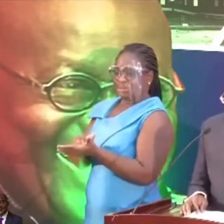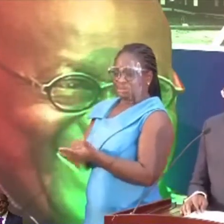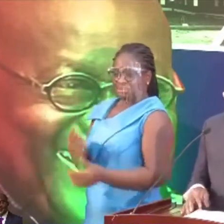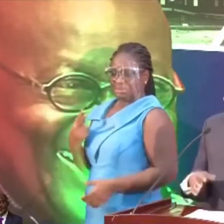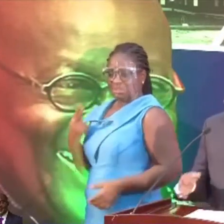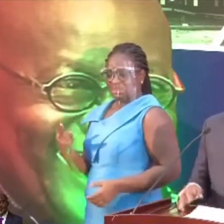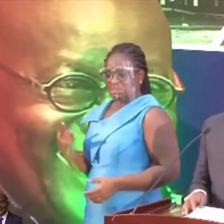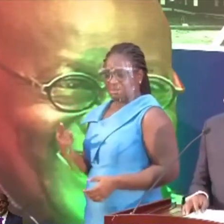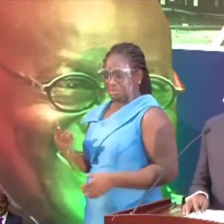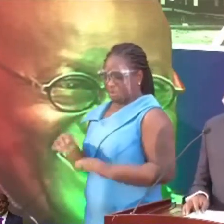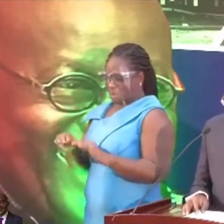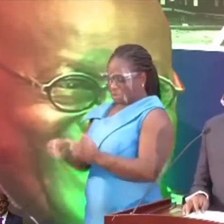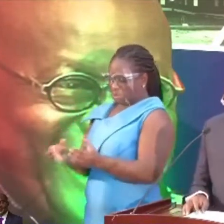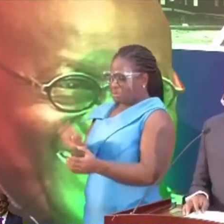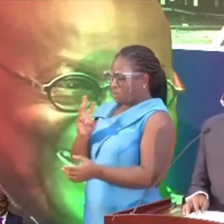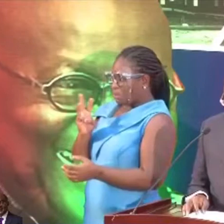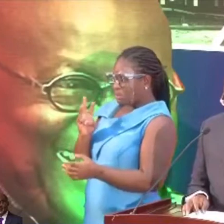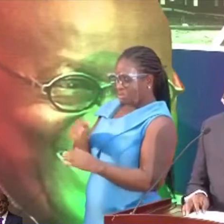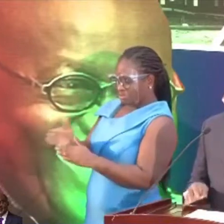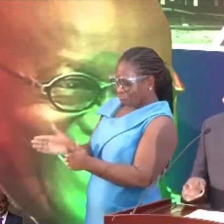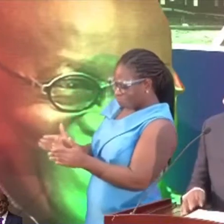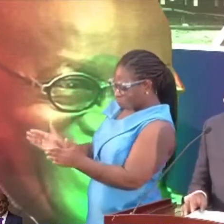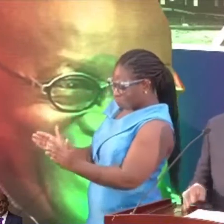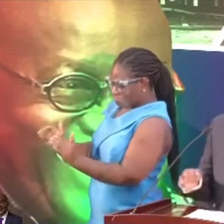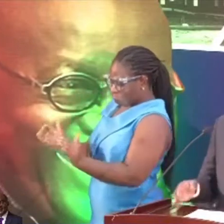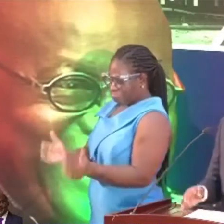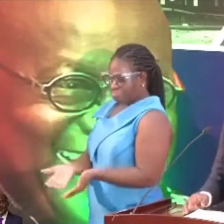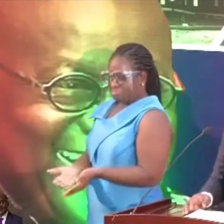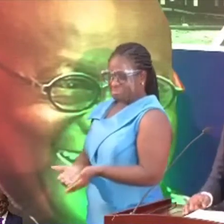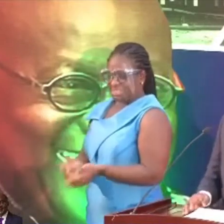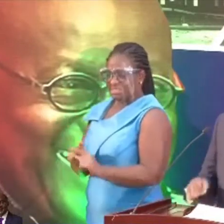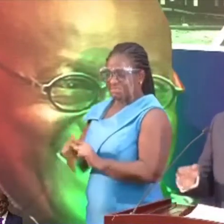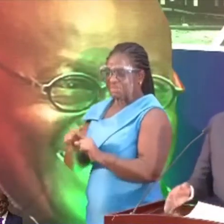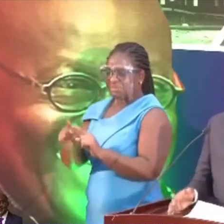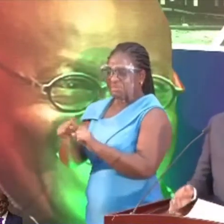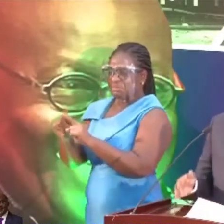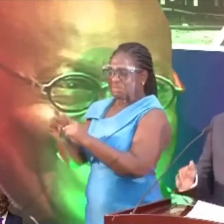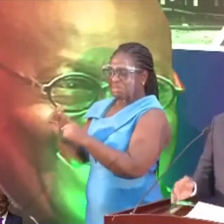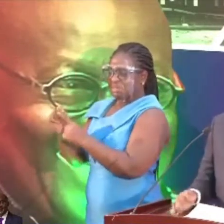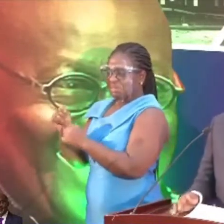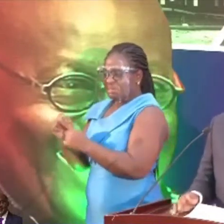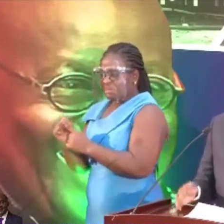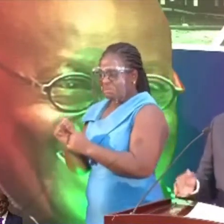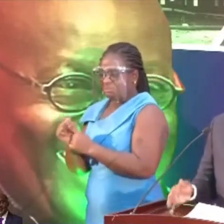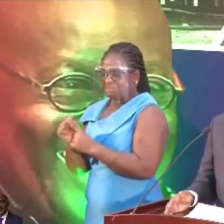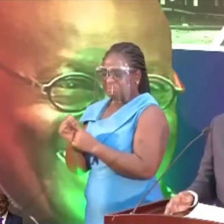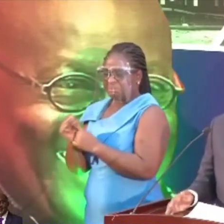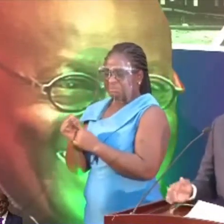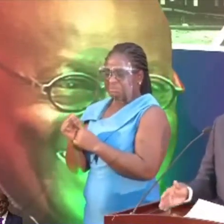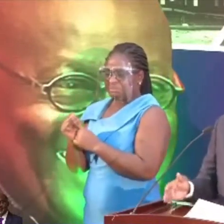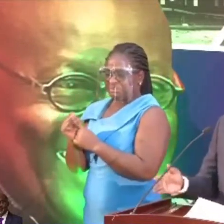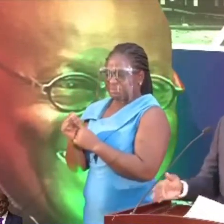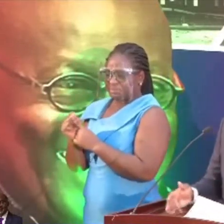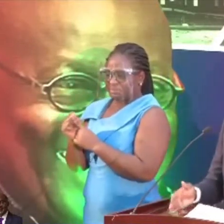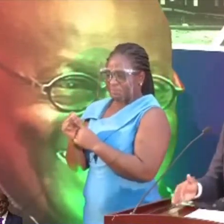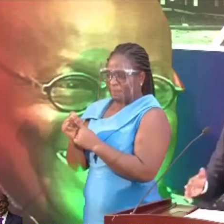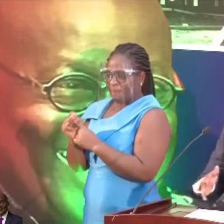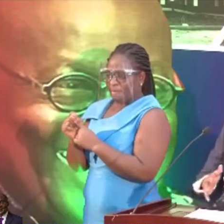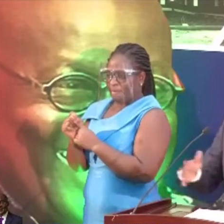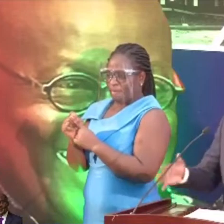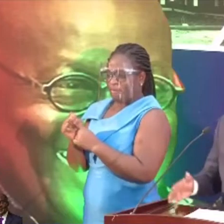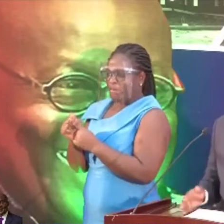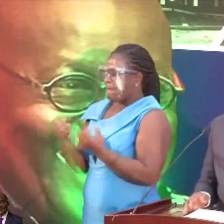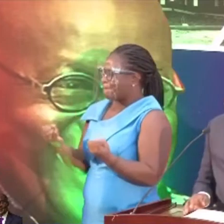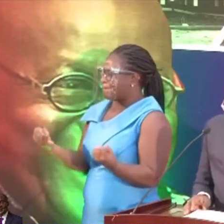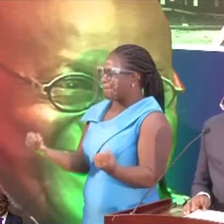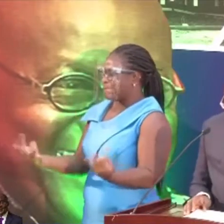seeing community water systems put in place, Esachirman, Do, Abasa, Obonsta, Esiam, Gomoa, Irisi. So many